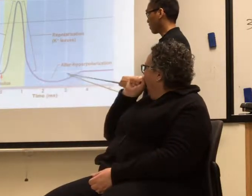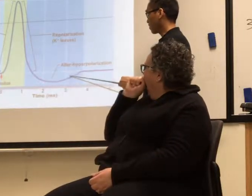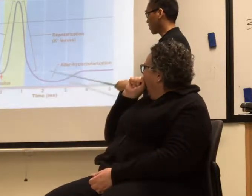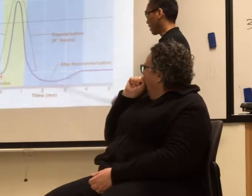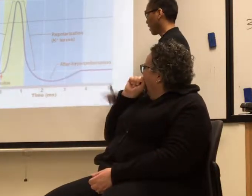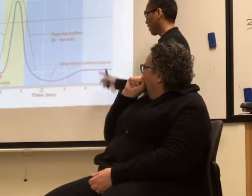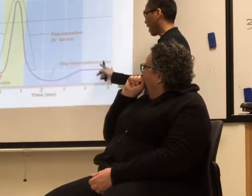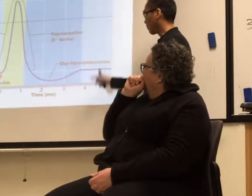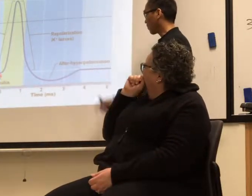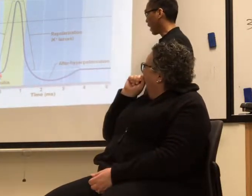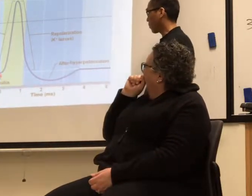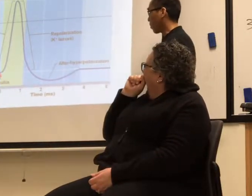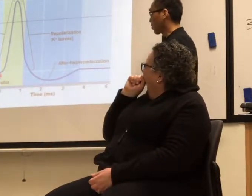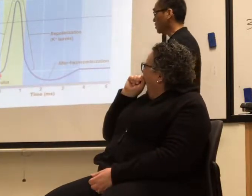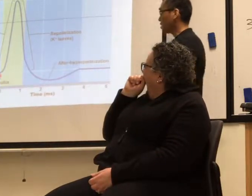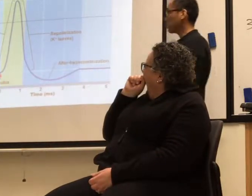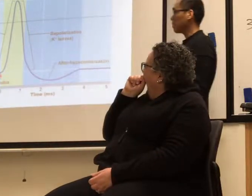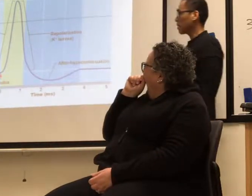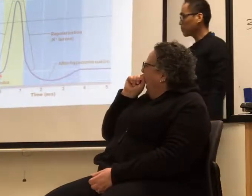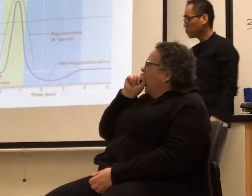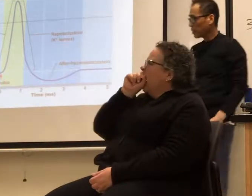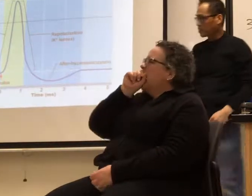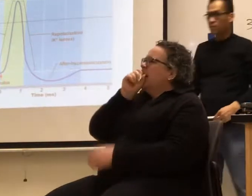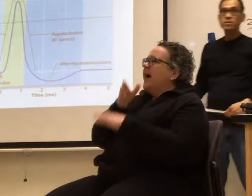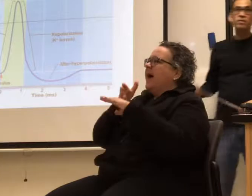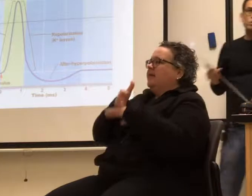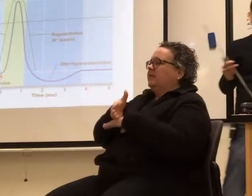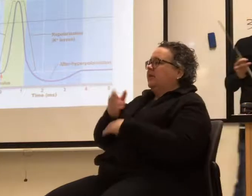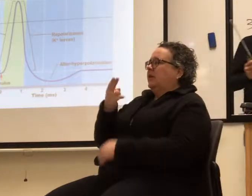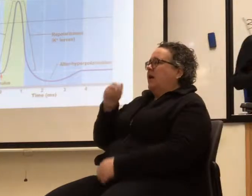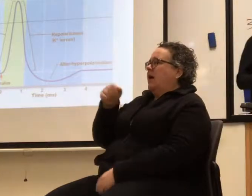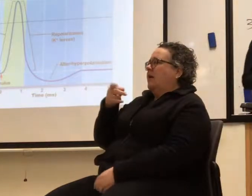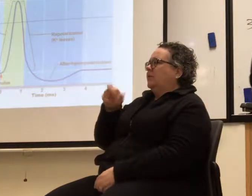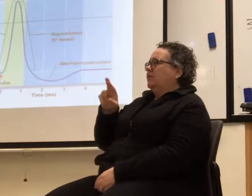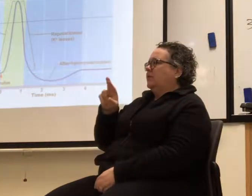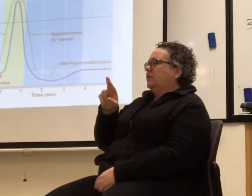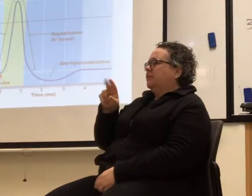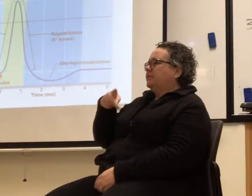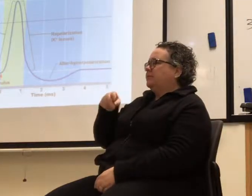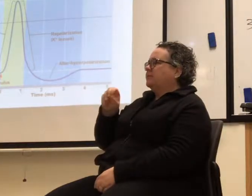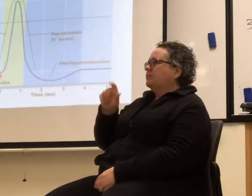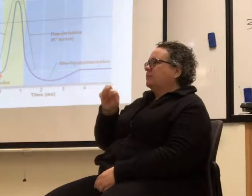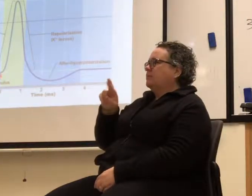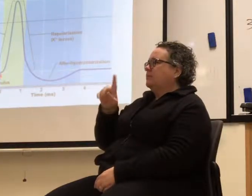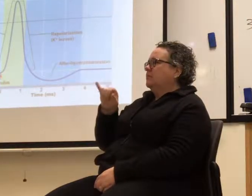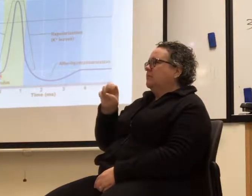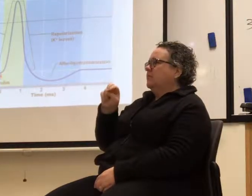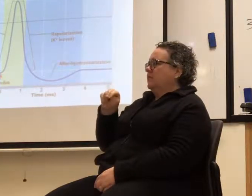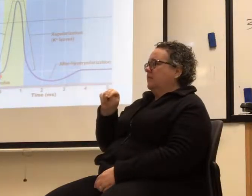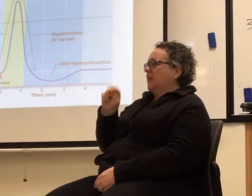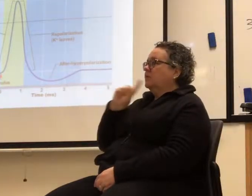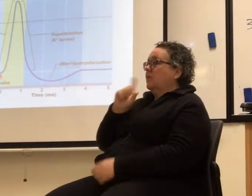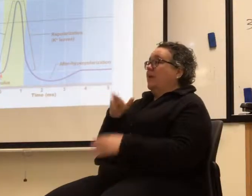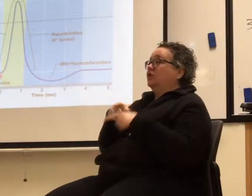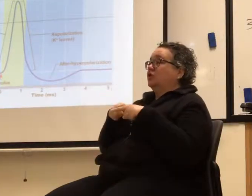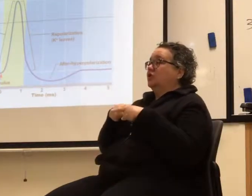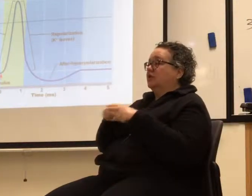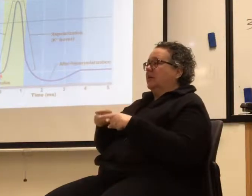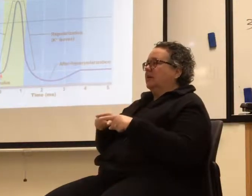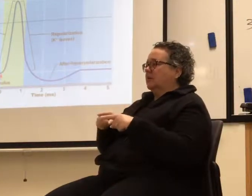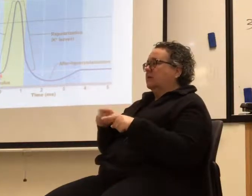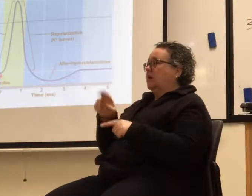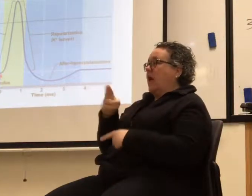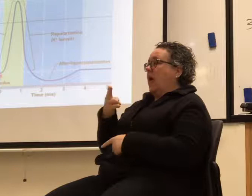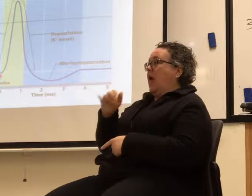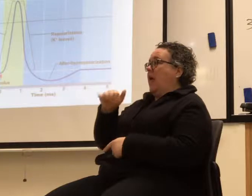Right there, kind of the after hyperpolarization thing. So this is during the hyperpolarization. The cell is